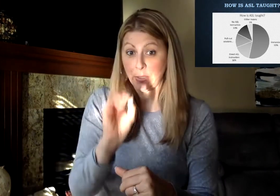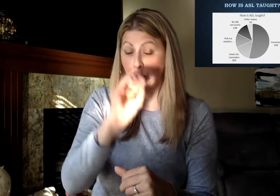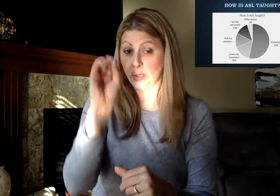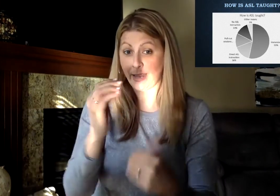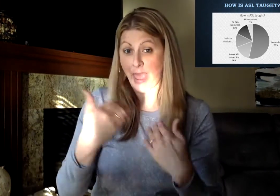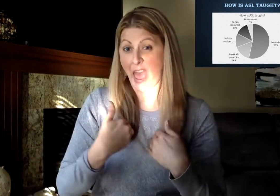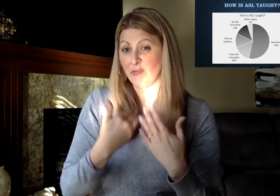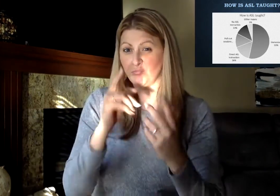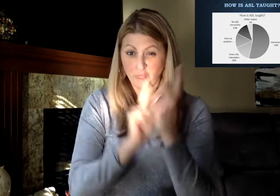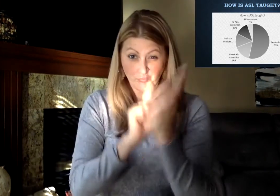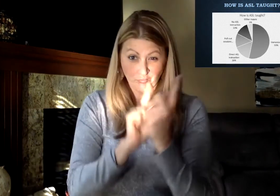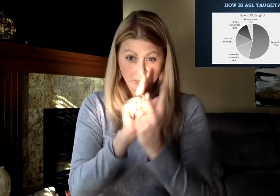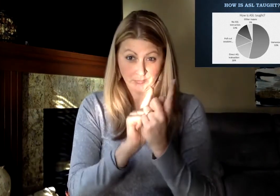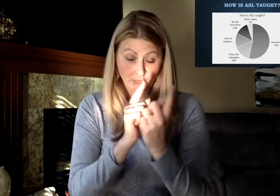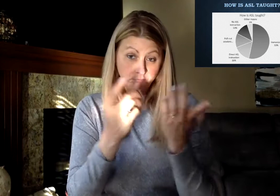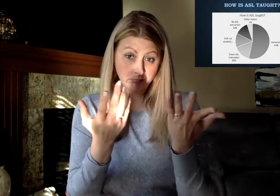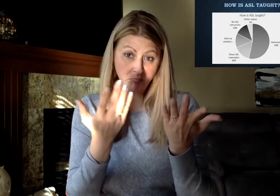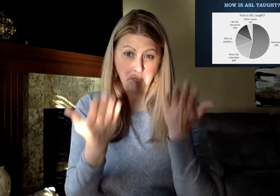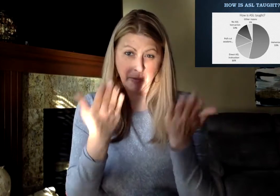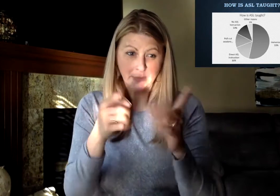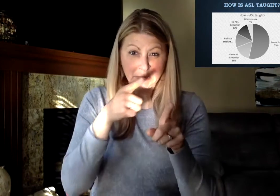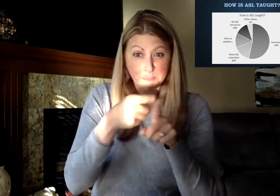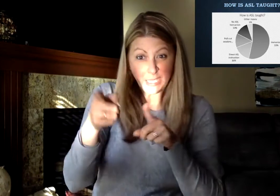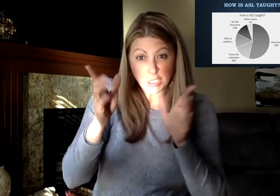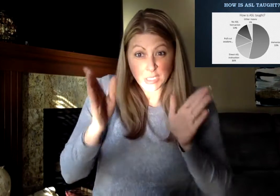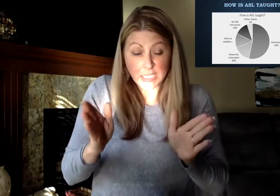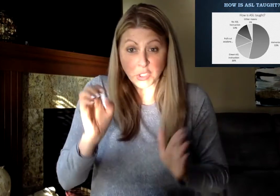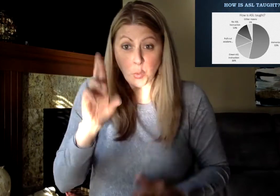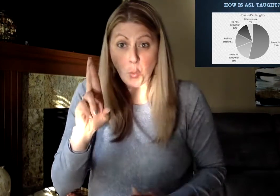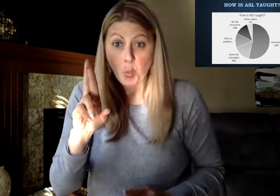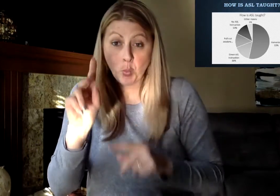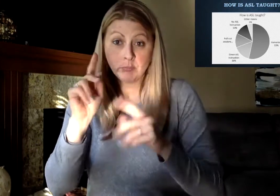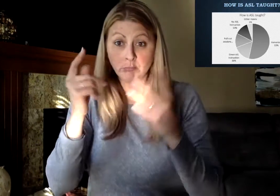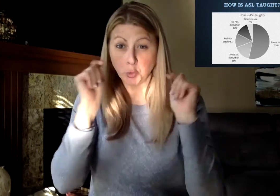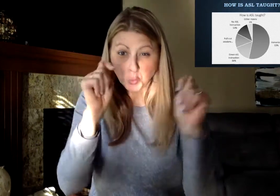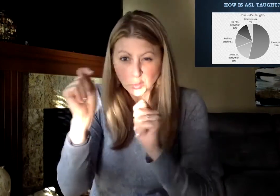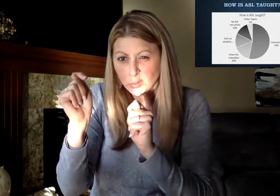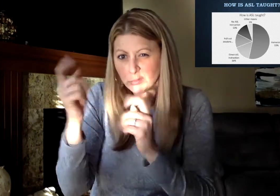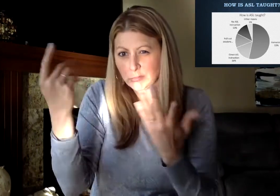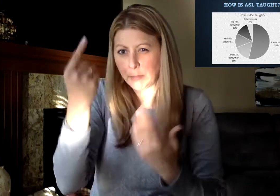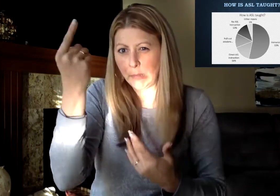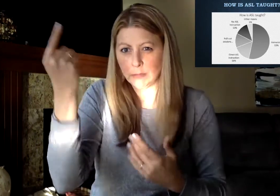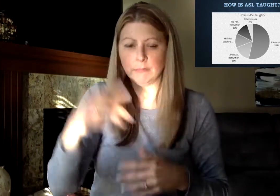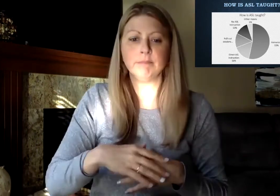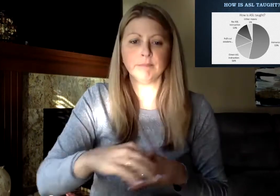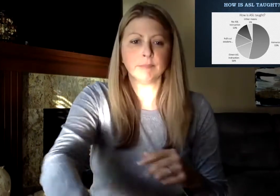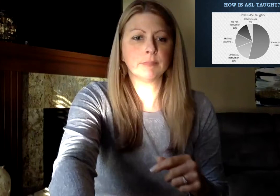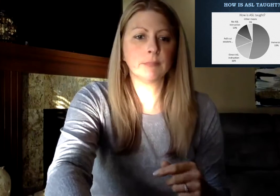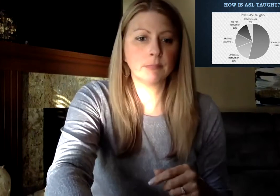And 13% had some one-on-one, like maybe an ASL specialist or tutoring.